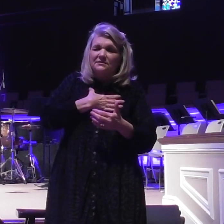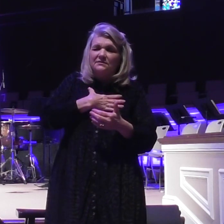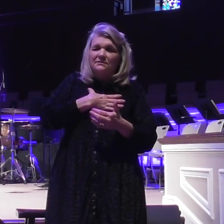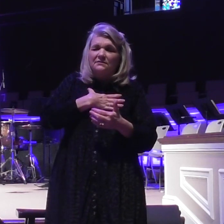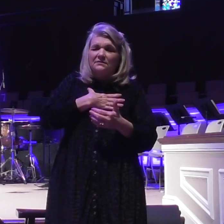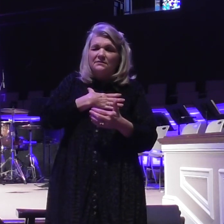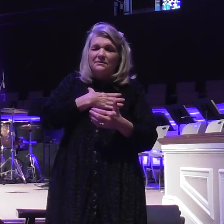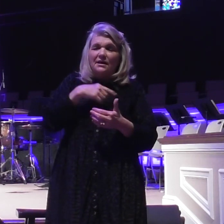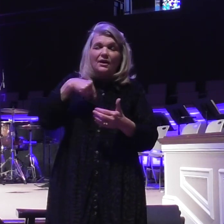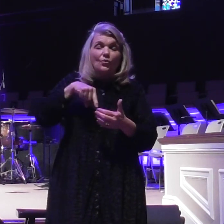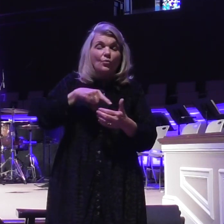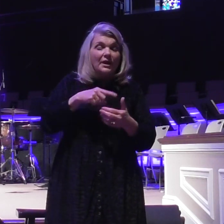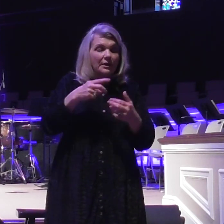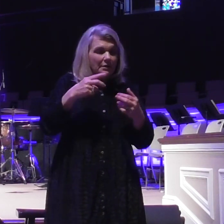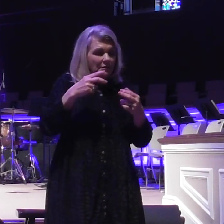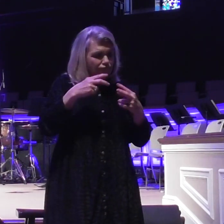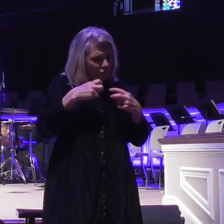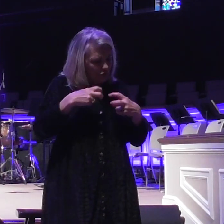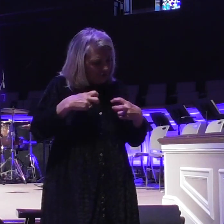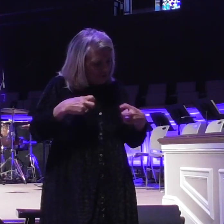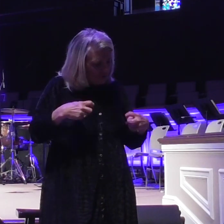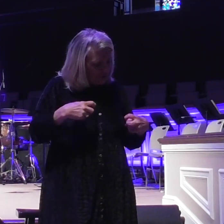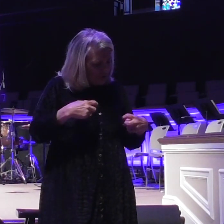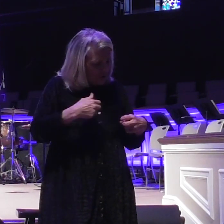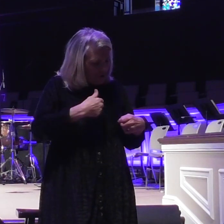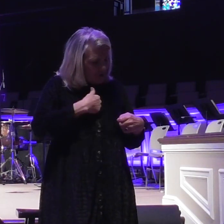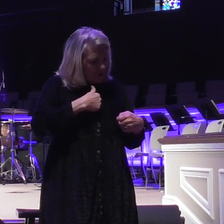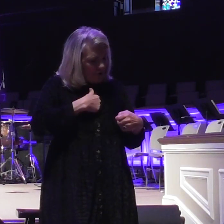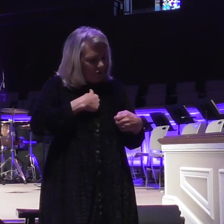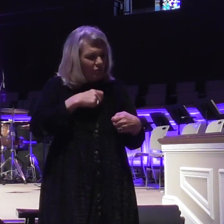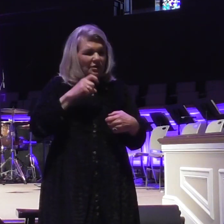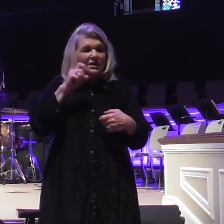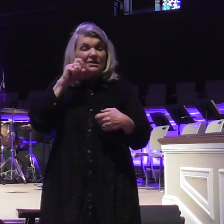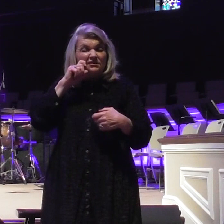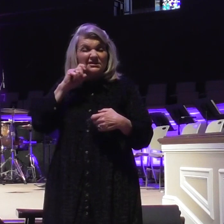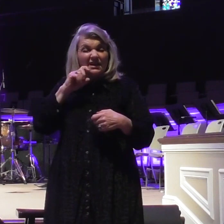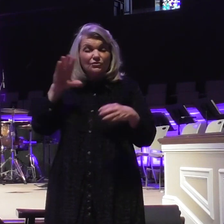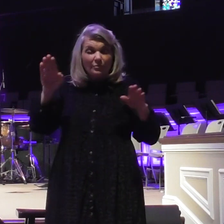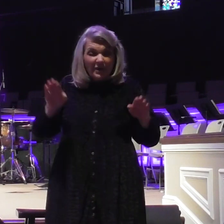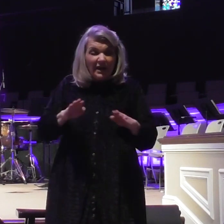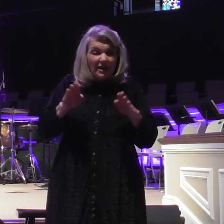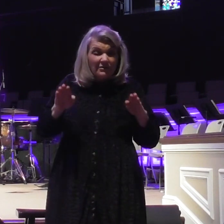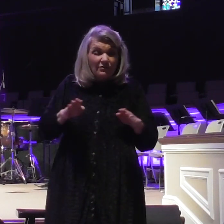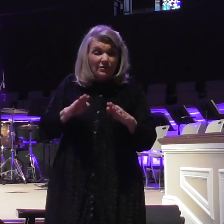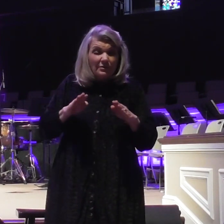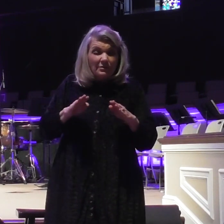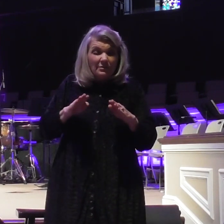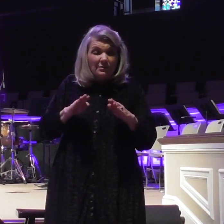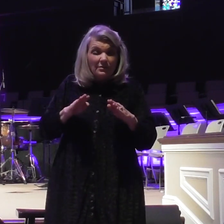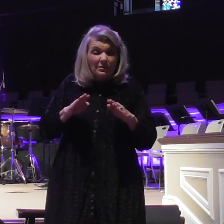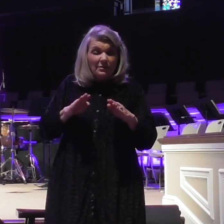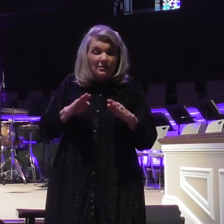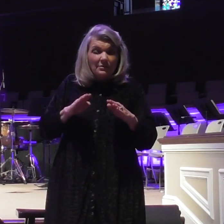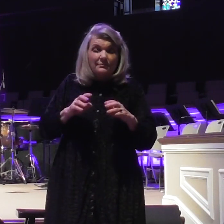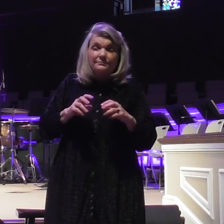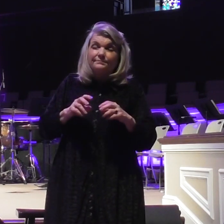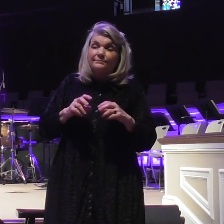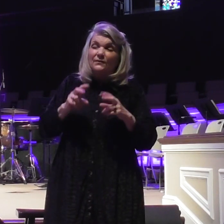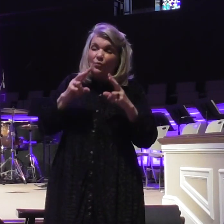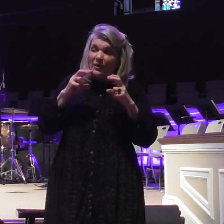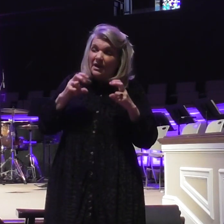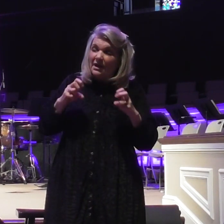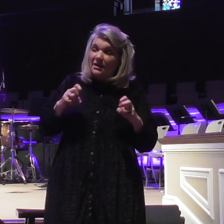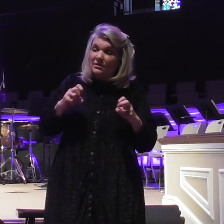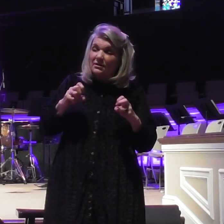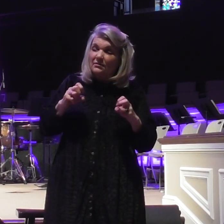take a look at our own lives, our own sexual ethic, our own behavior. We're going to, right now, God, I pray that we can take a look at the things we're watching, the things that